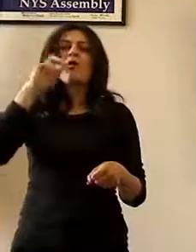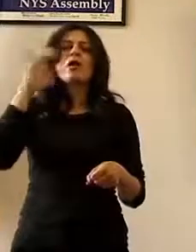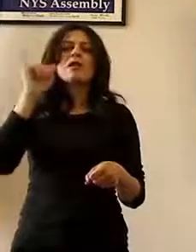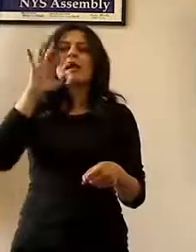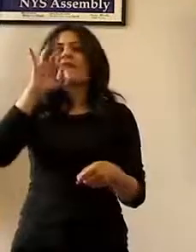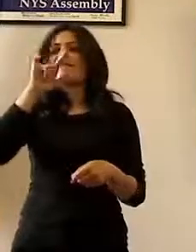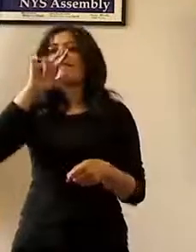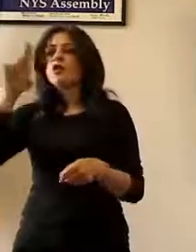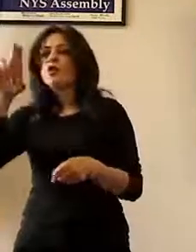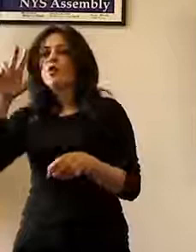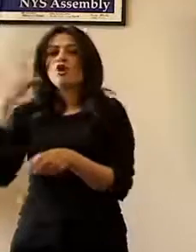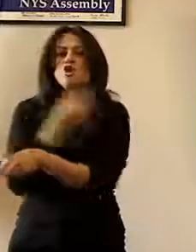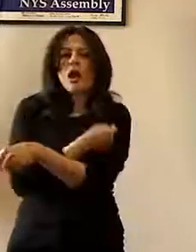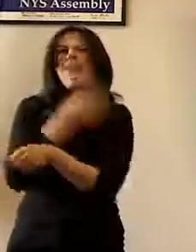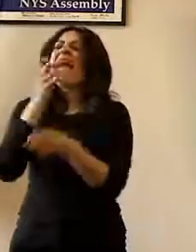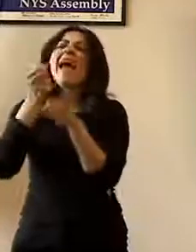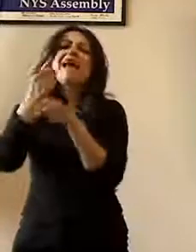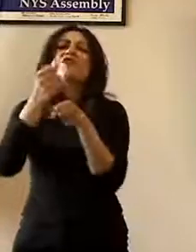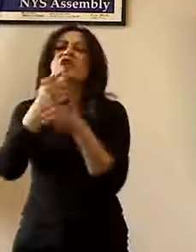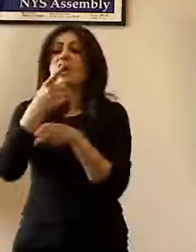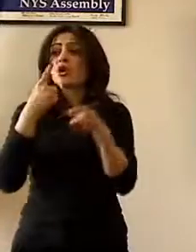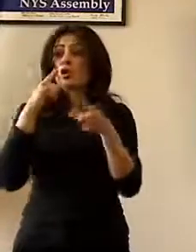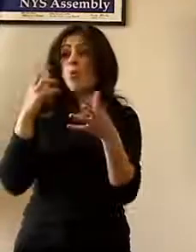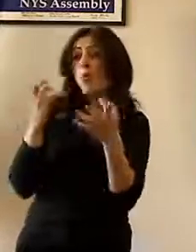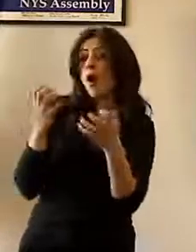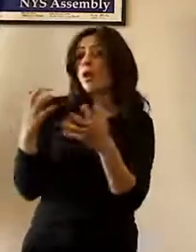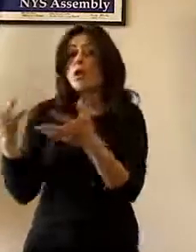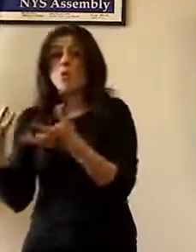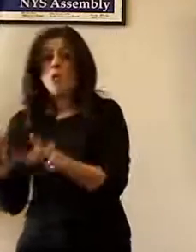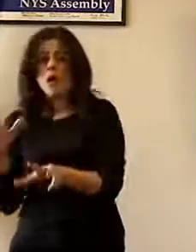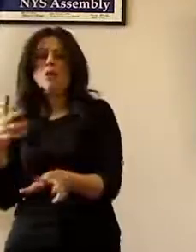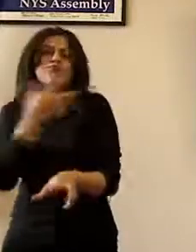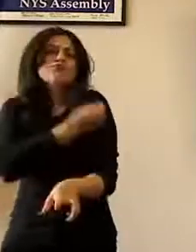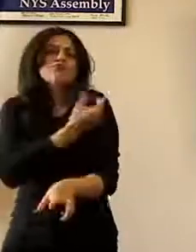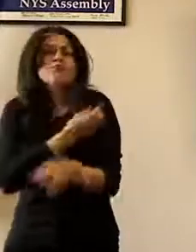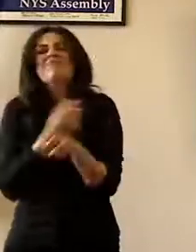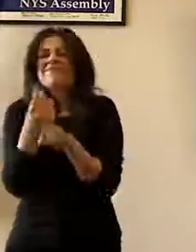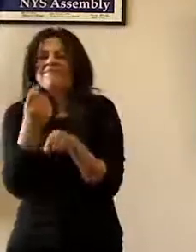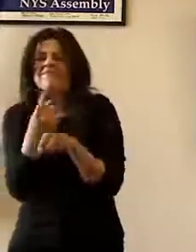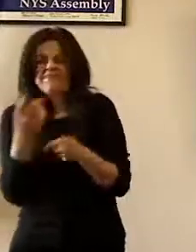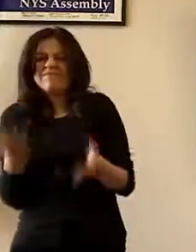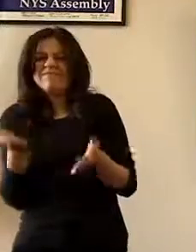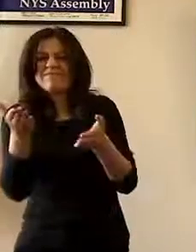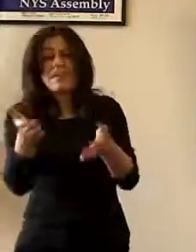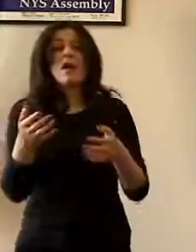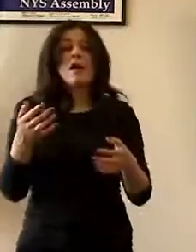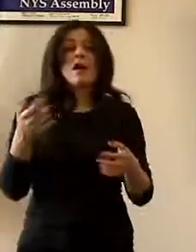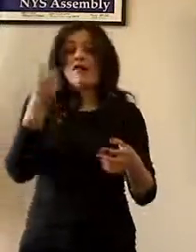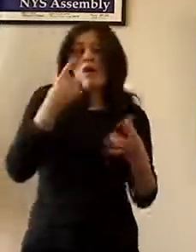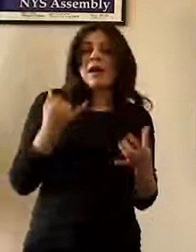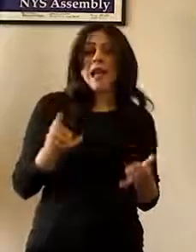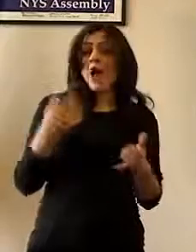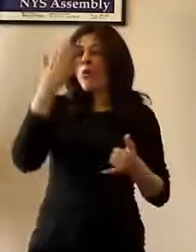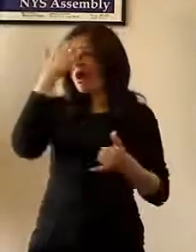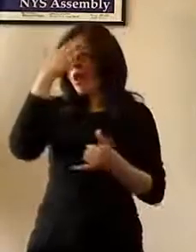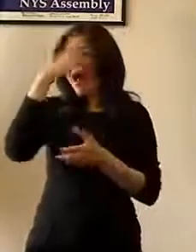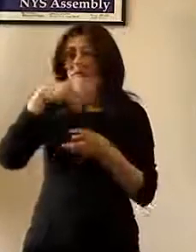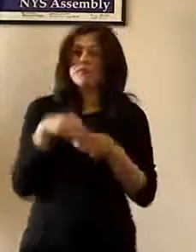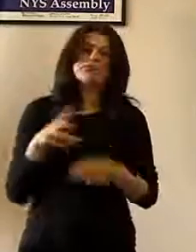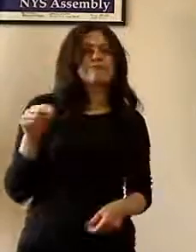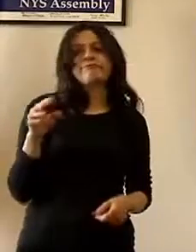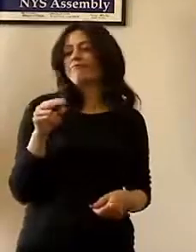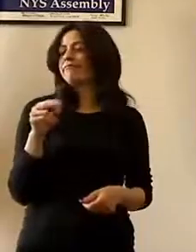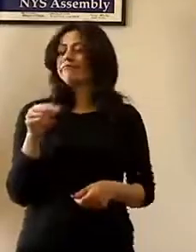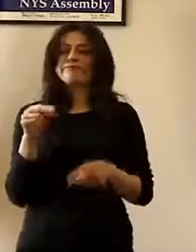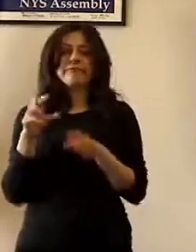vaccine, but it would be added to the regimen, if you will, of vaccines offered to people annually. But we don't know enough about what